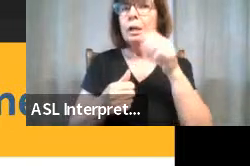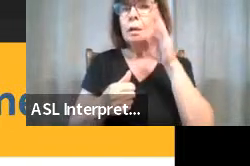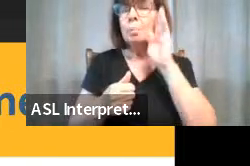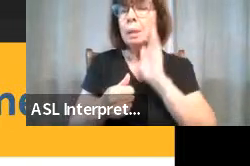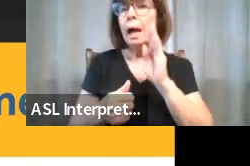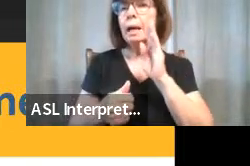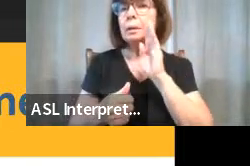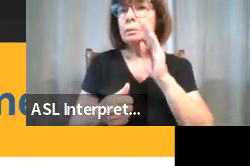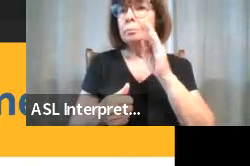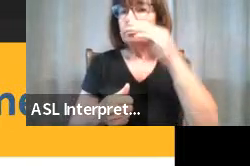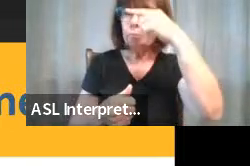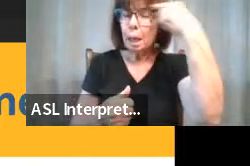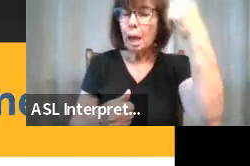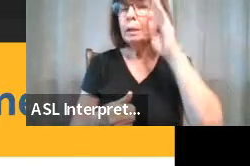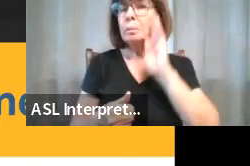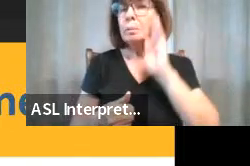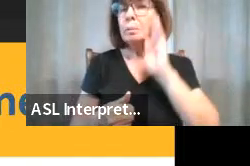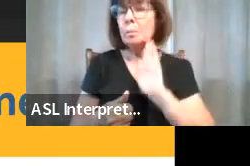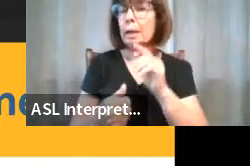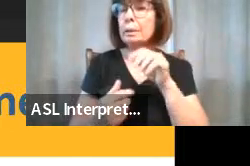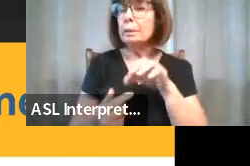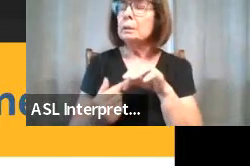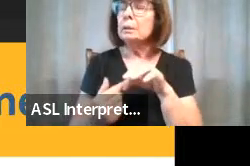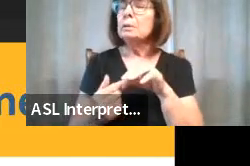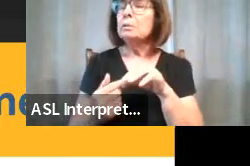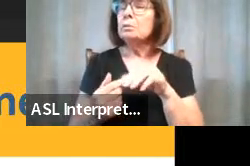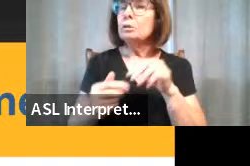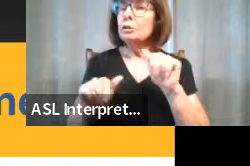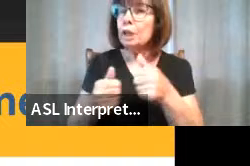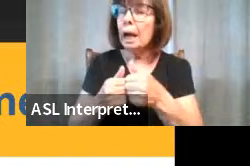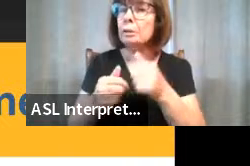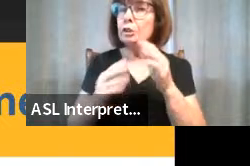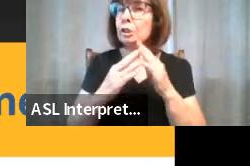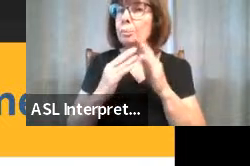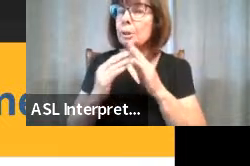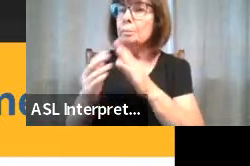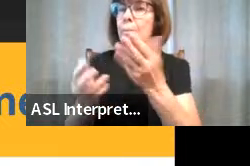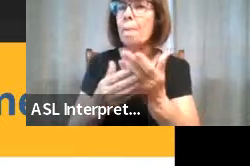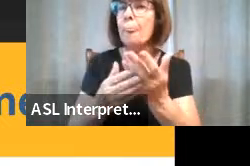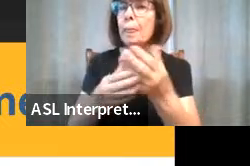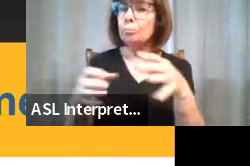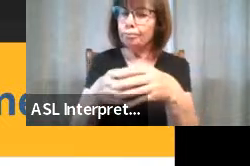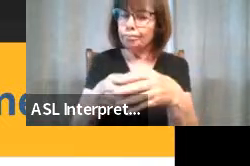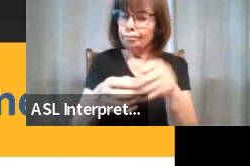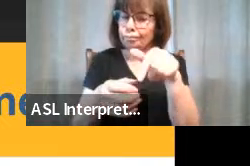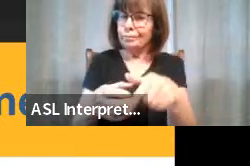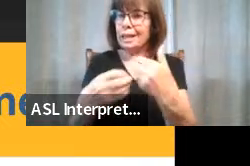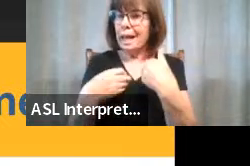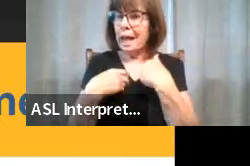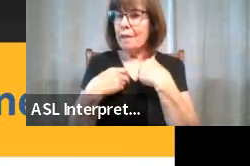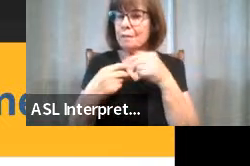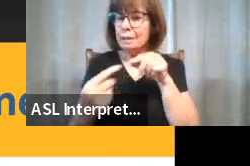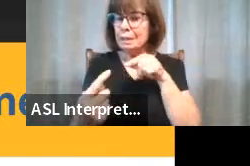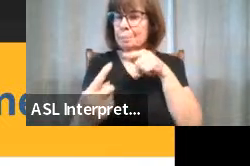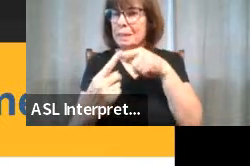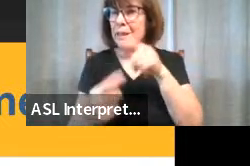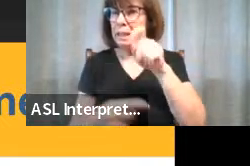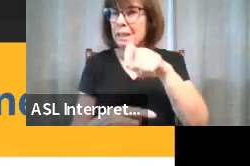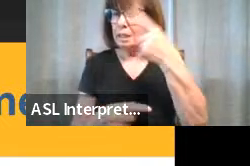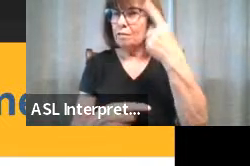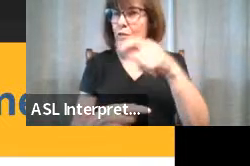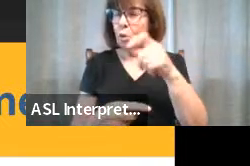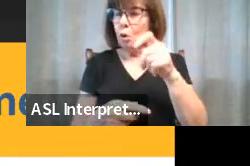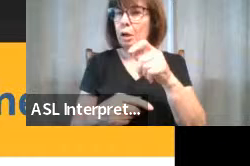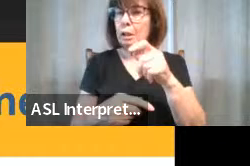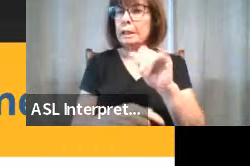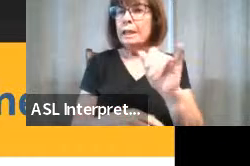HPI quartile 1 and 2, congregate settings that have specific needs for infection control, and